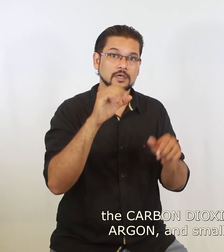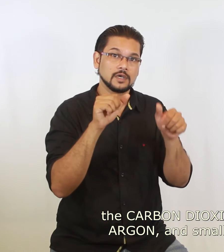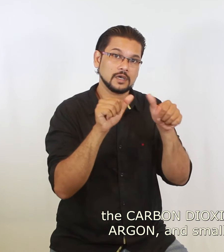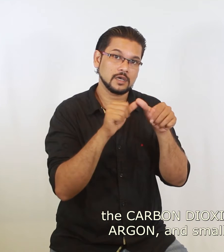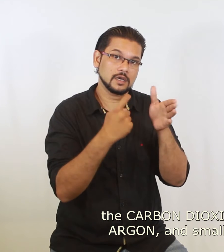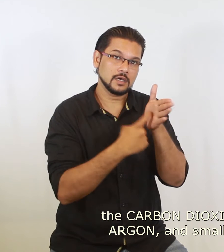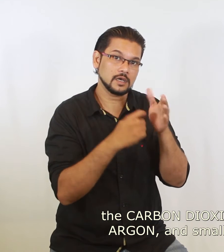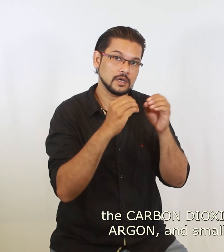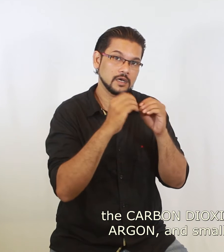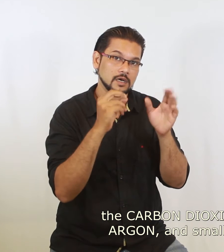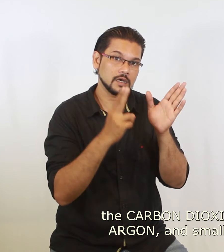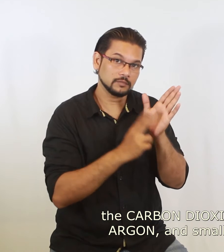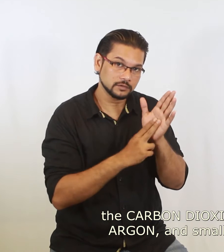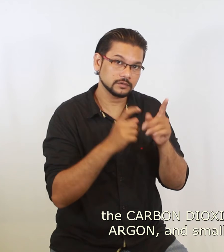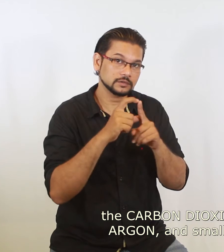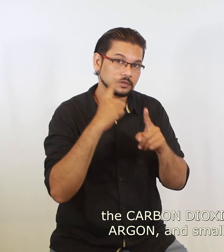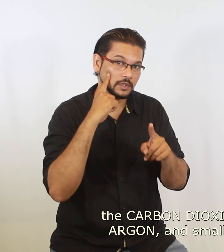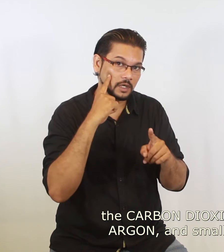the carbon dioxide,